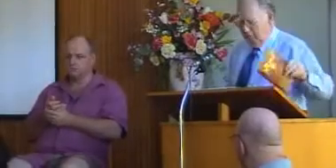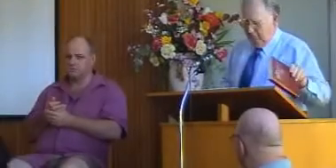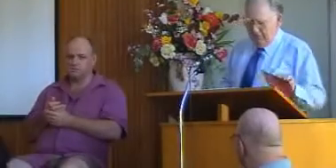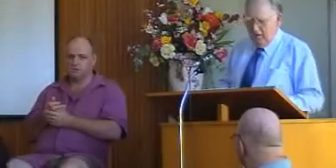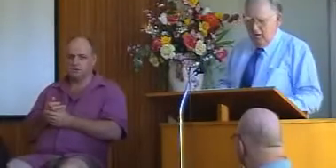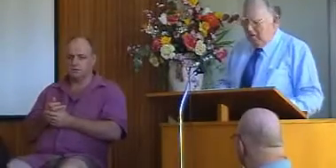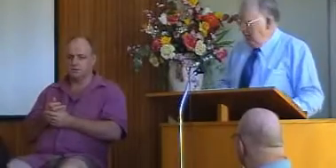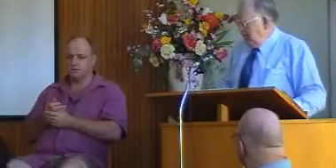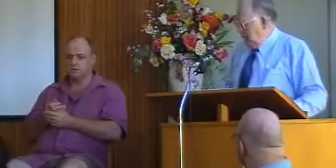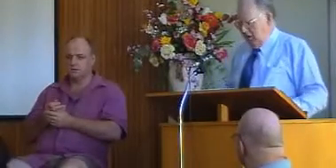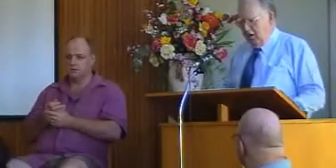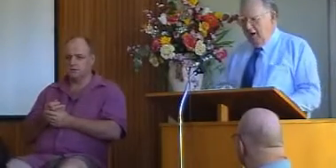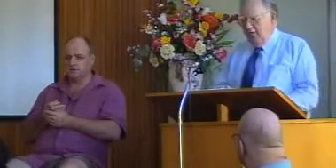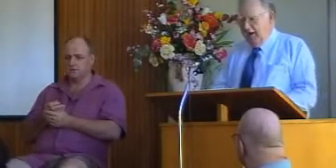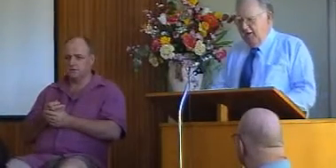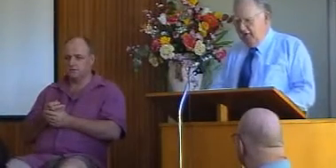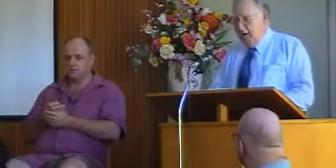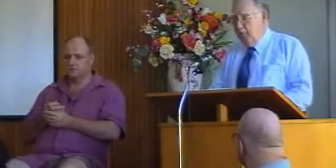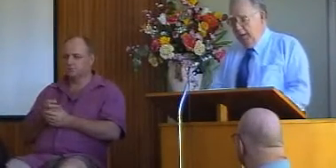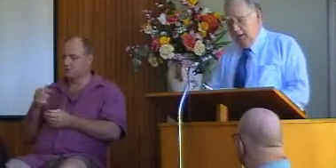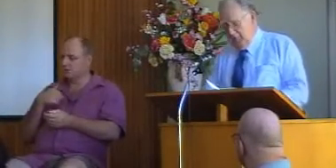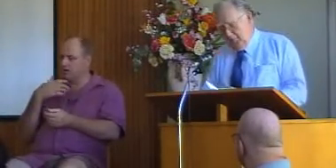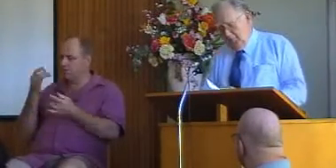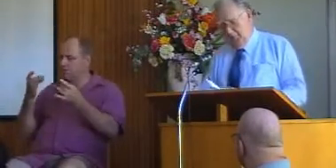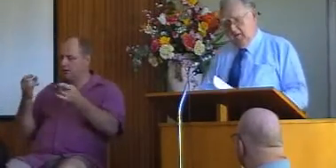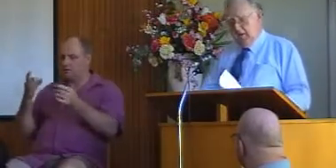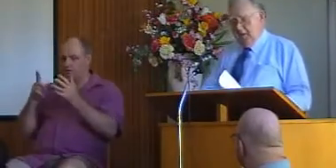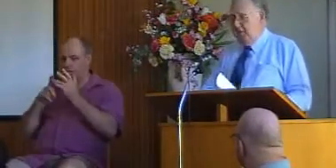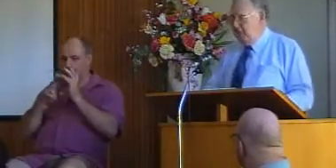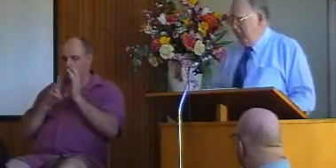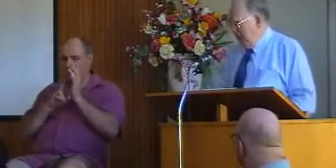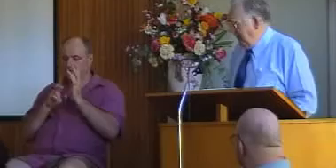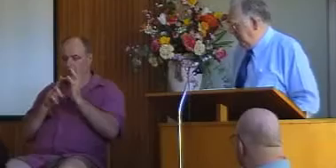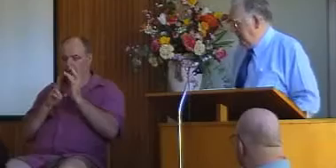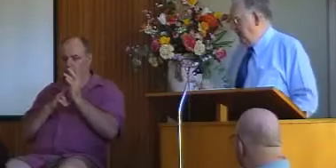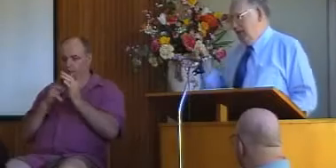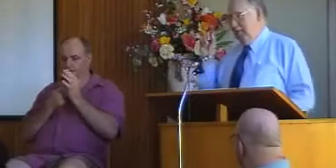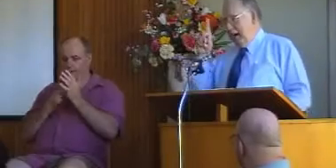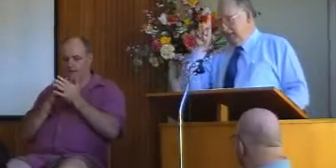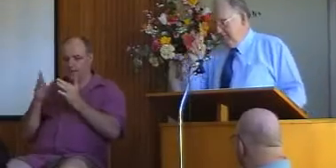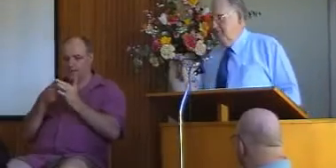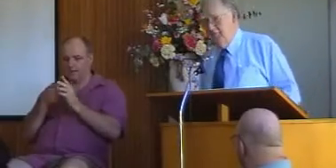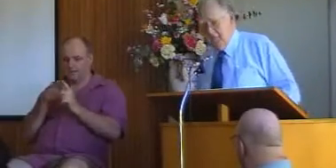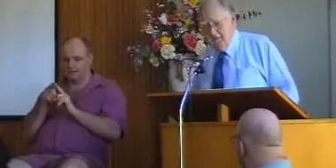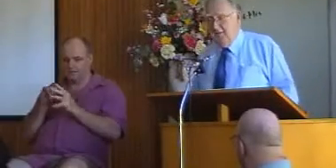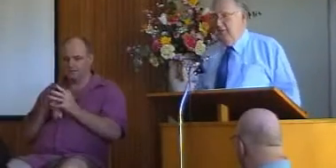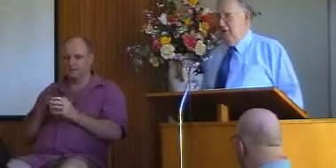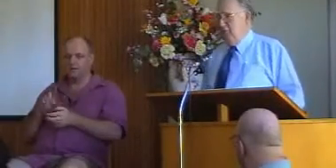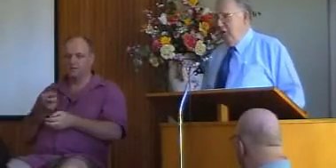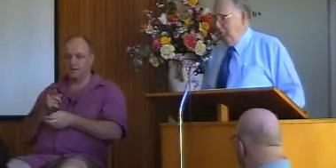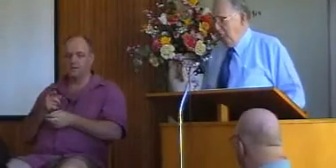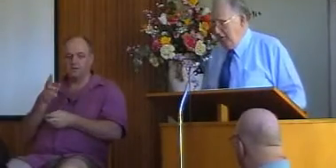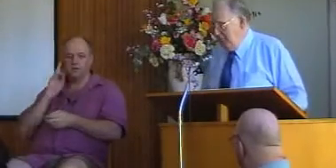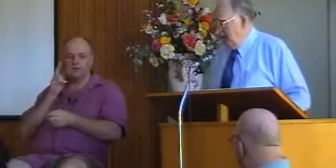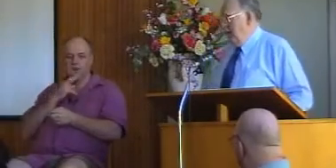deaf Bible. A lot of overheads that I prepared didn't turn out, but the